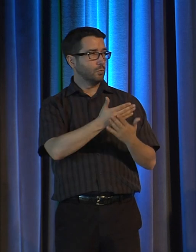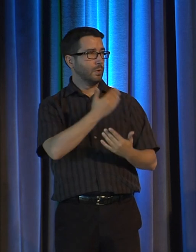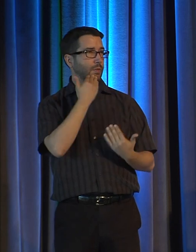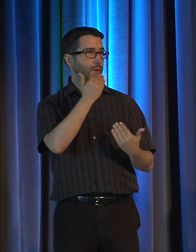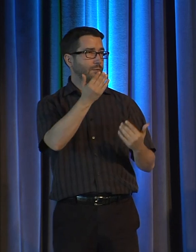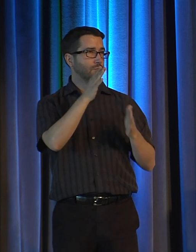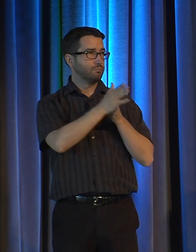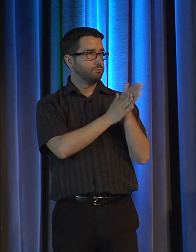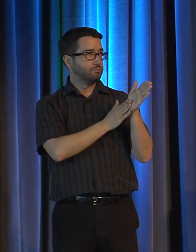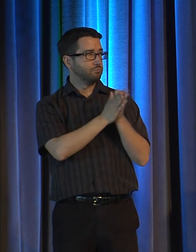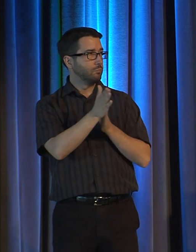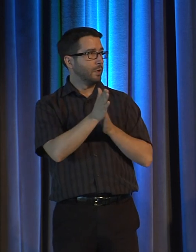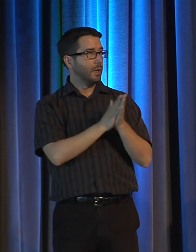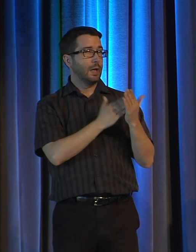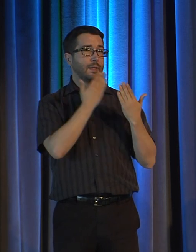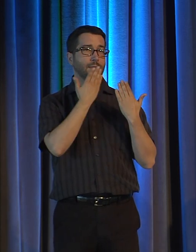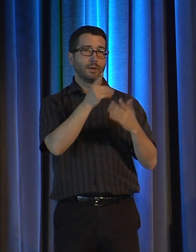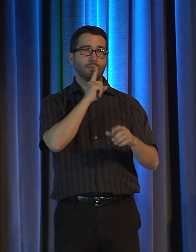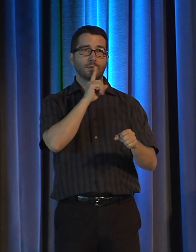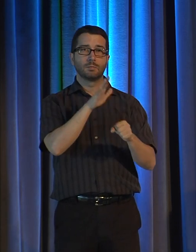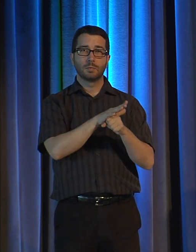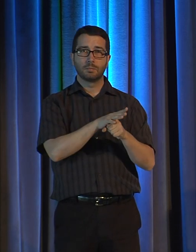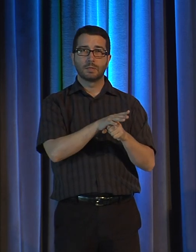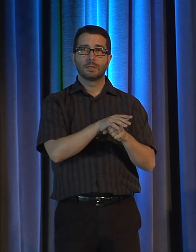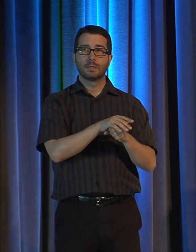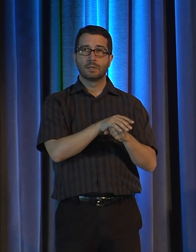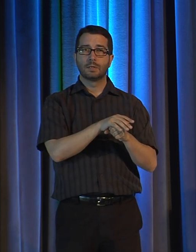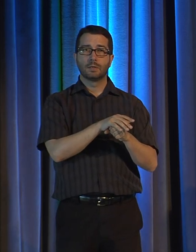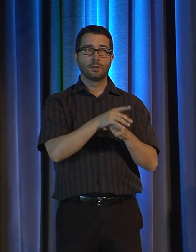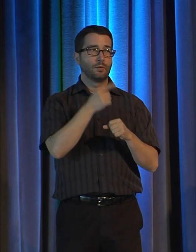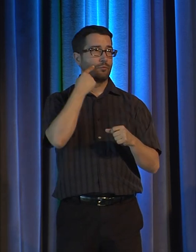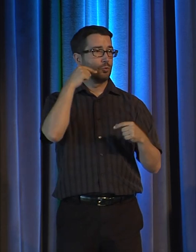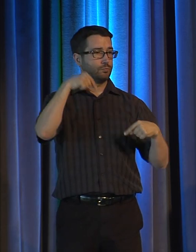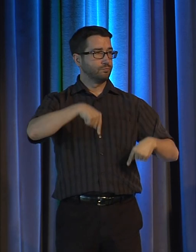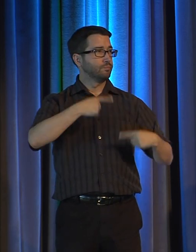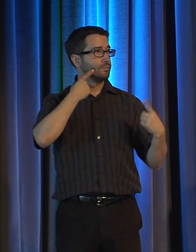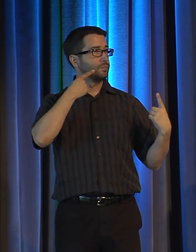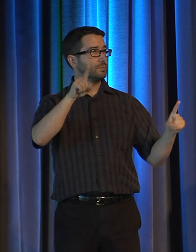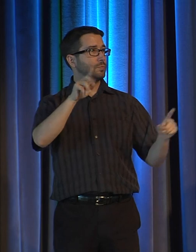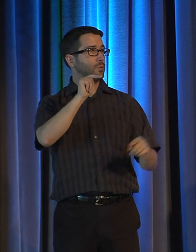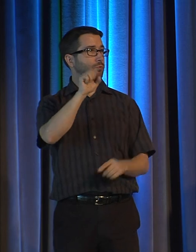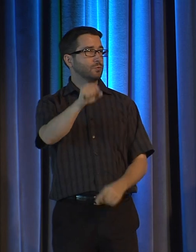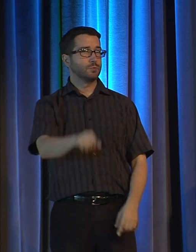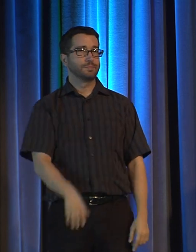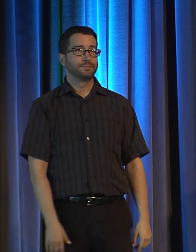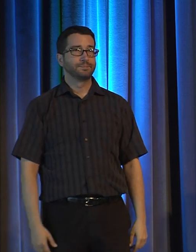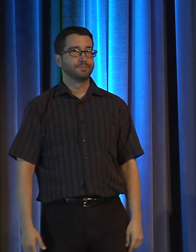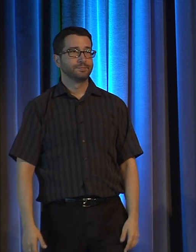And thank you for your commitment to achieving a healthier Nova Scotia.